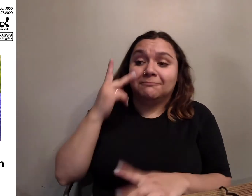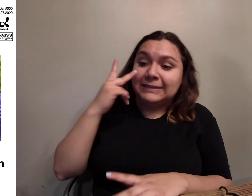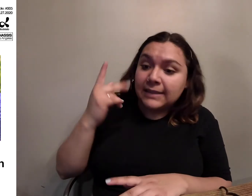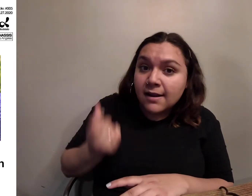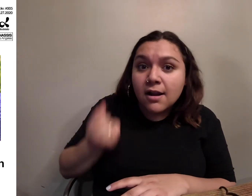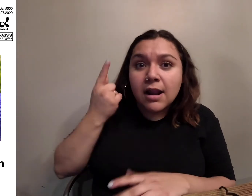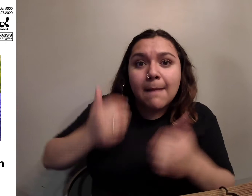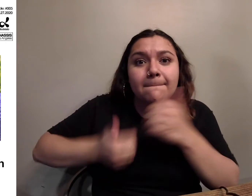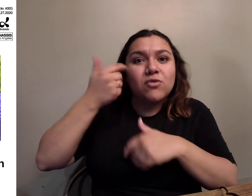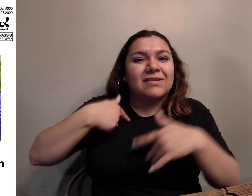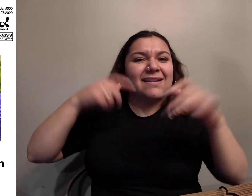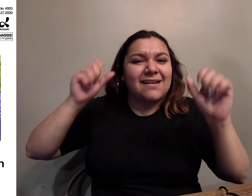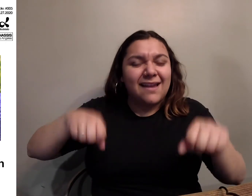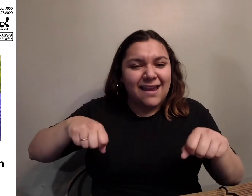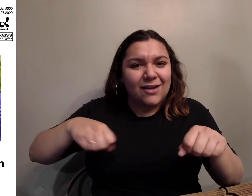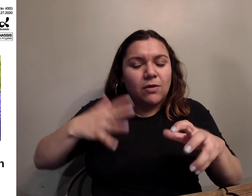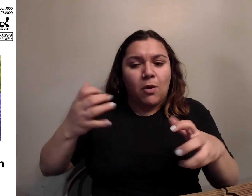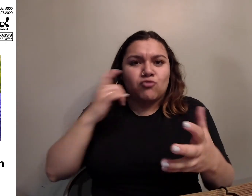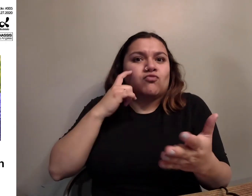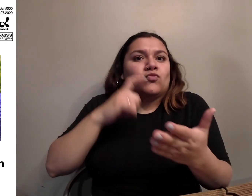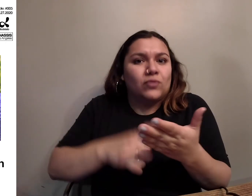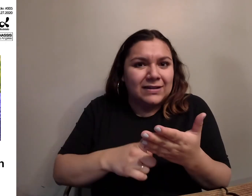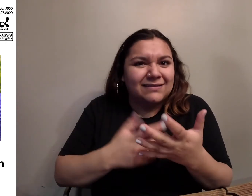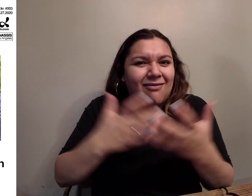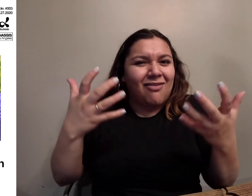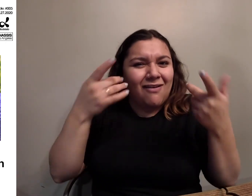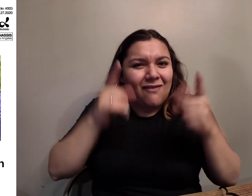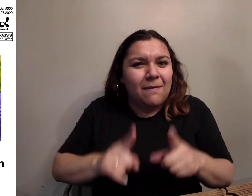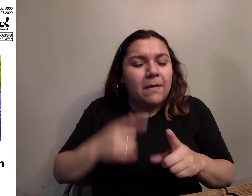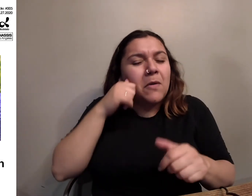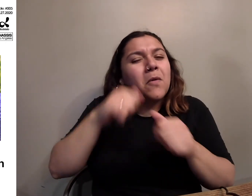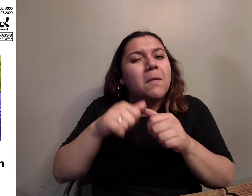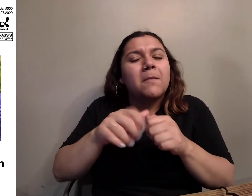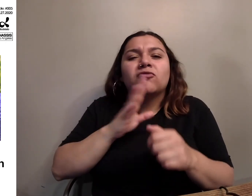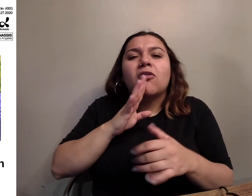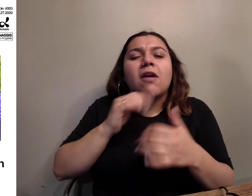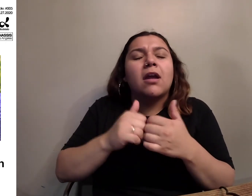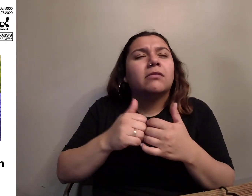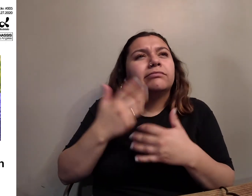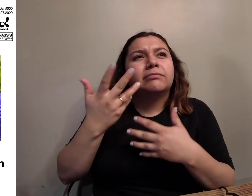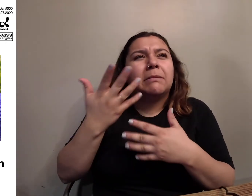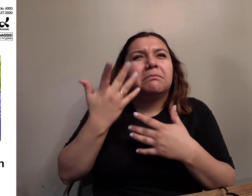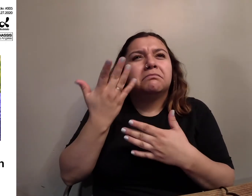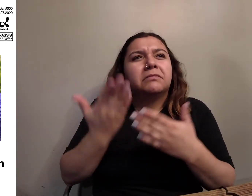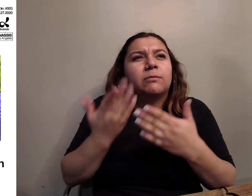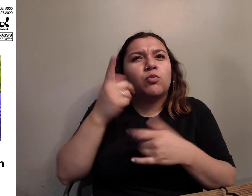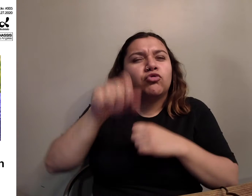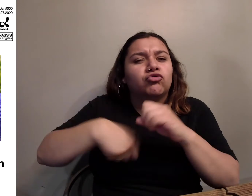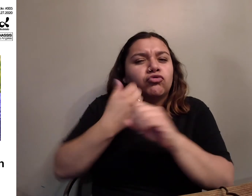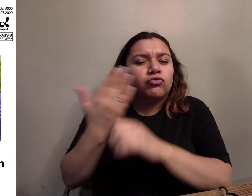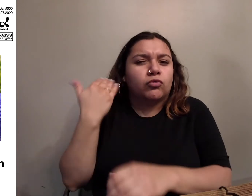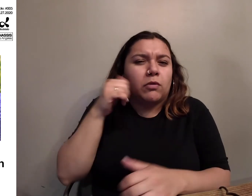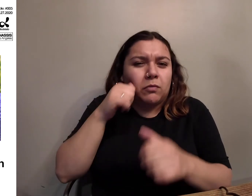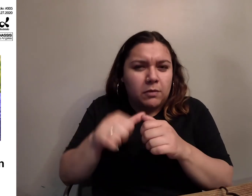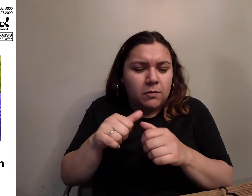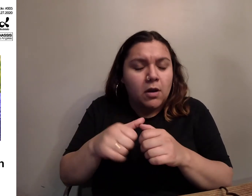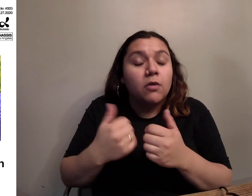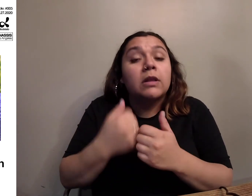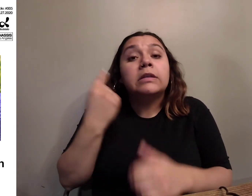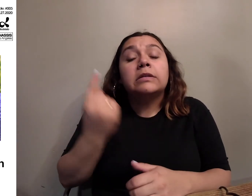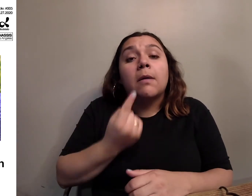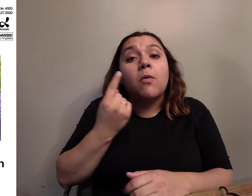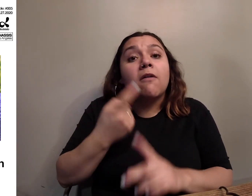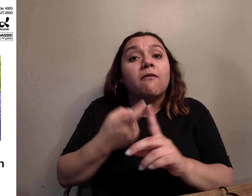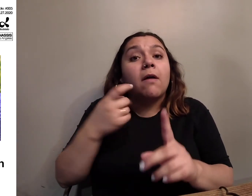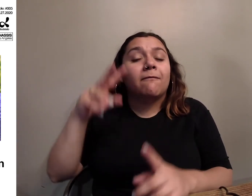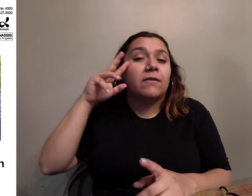as possible, to witness as much as possible. I remember being in conversation a year or so ago with someone from